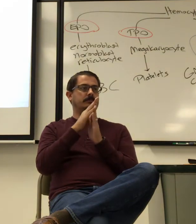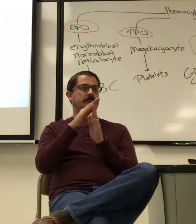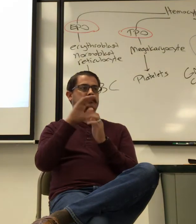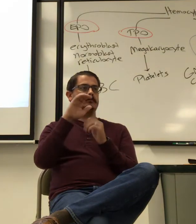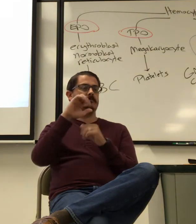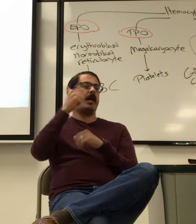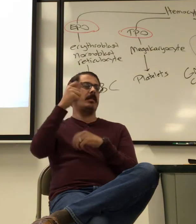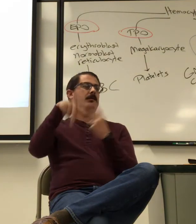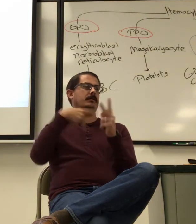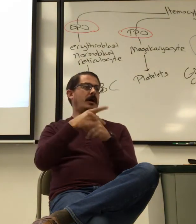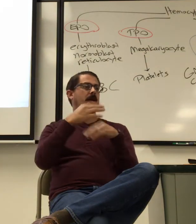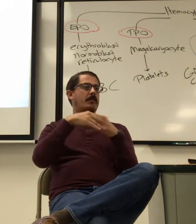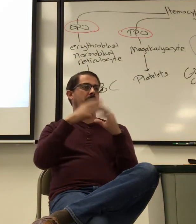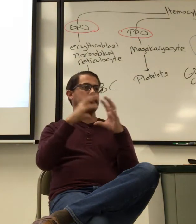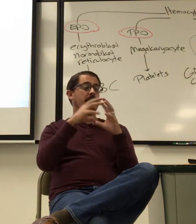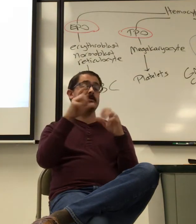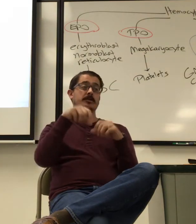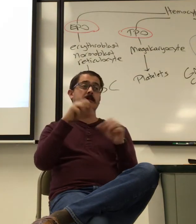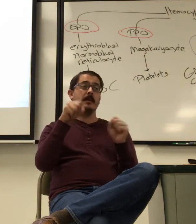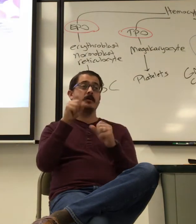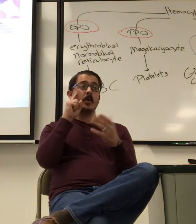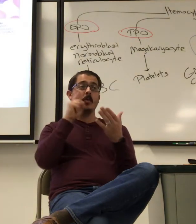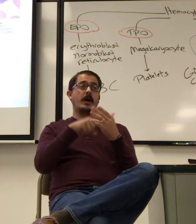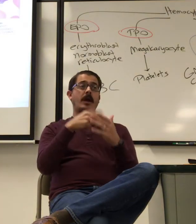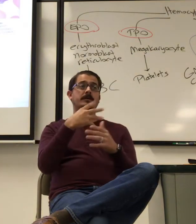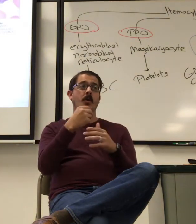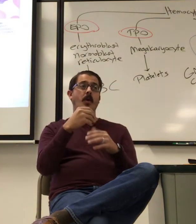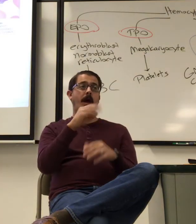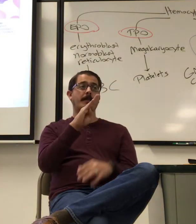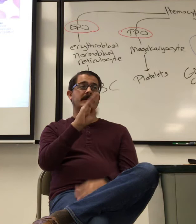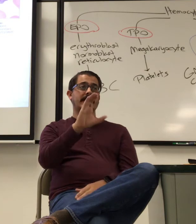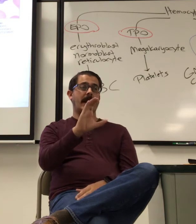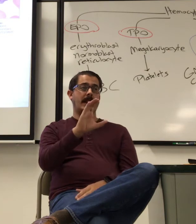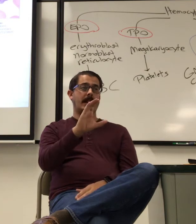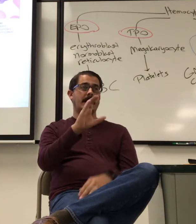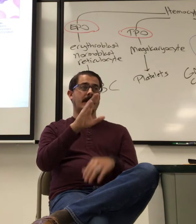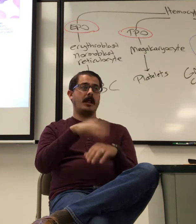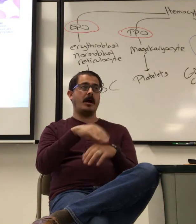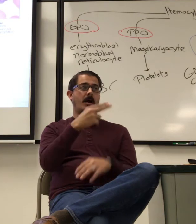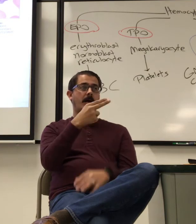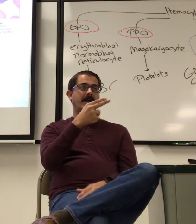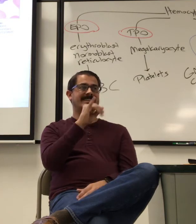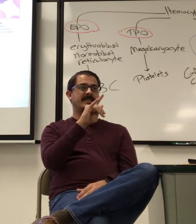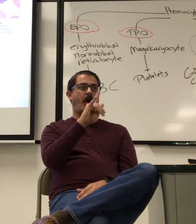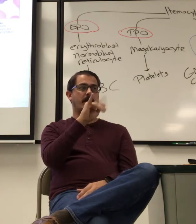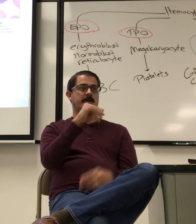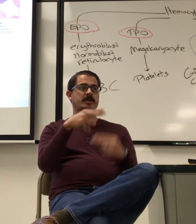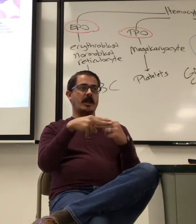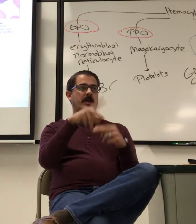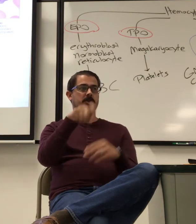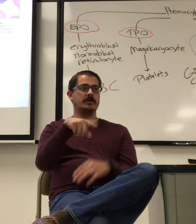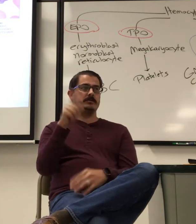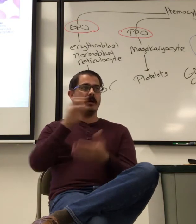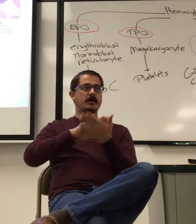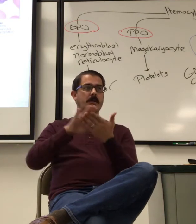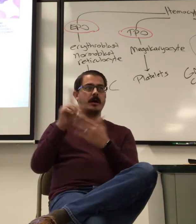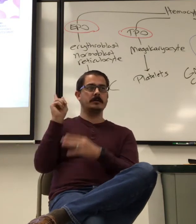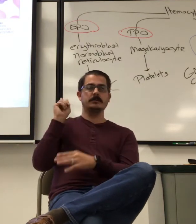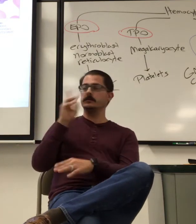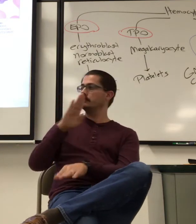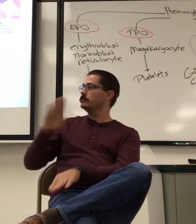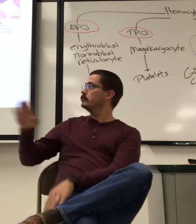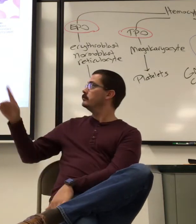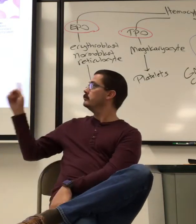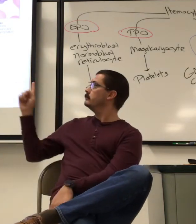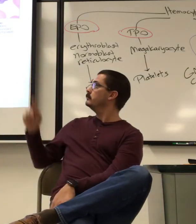formed. You should be able to recognize the white blood cells on an histology slide. And there's a nice little panel of it,